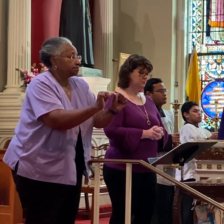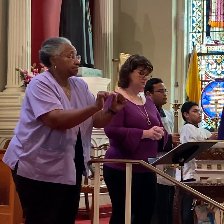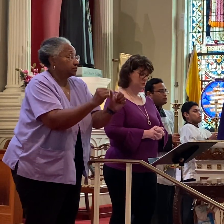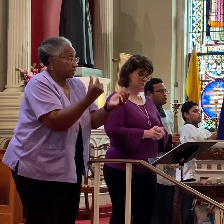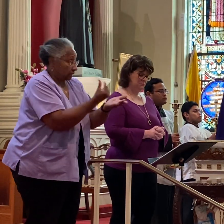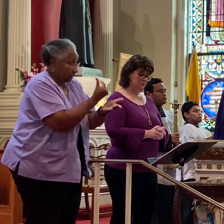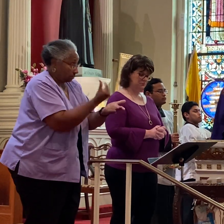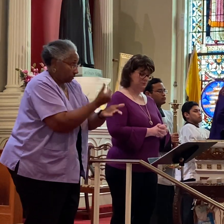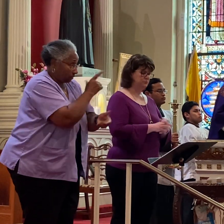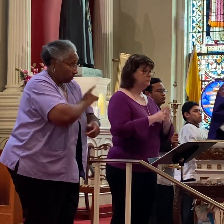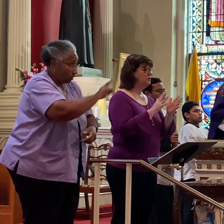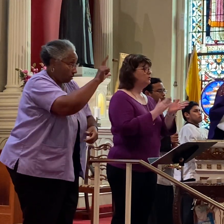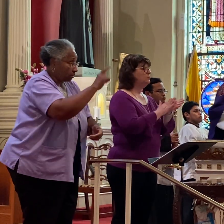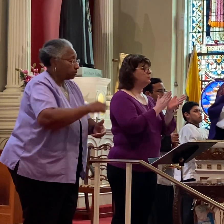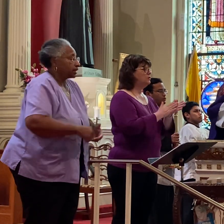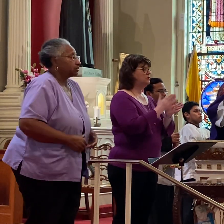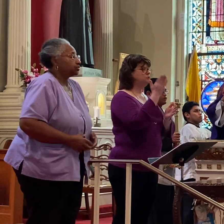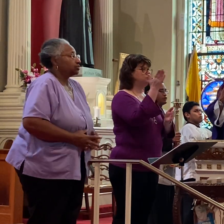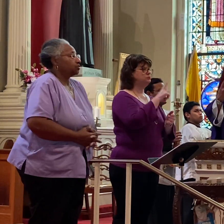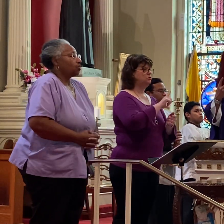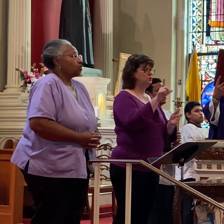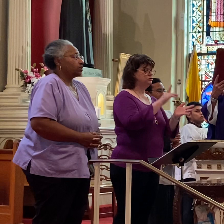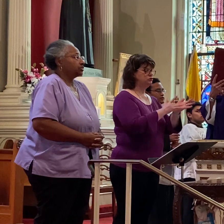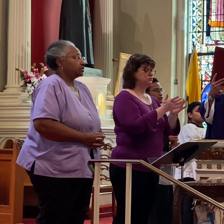The Gospel of the Lord.